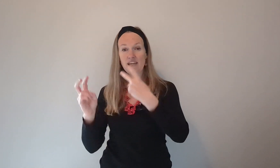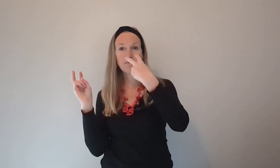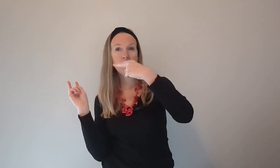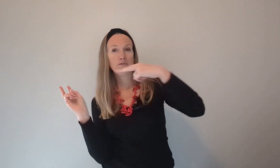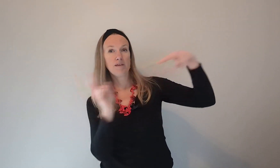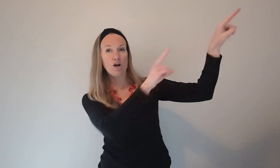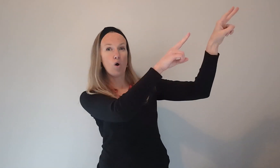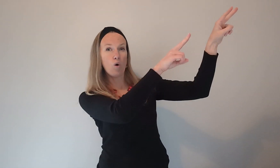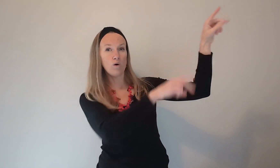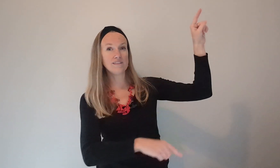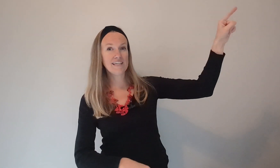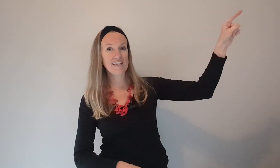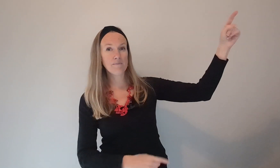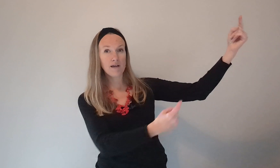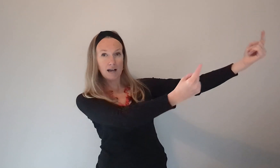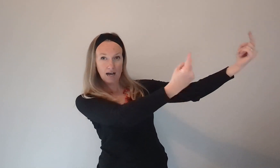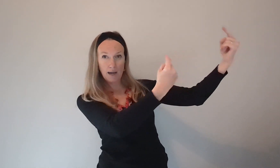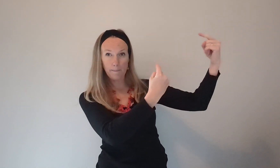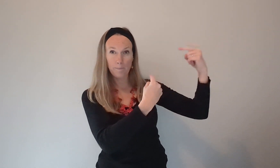time, behold him come,